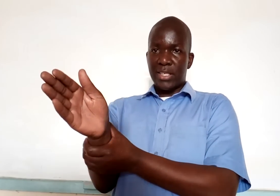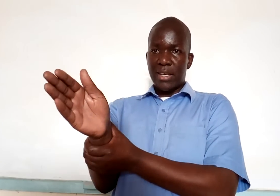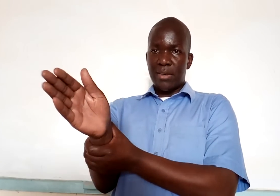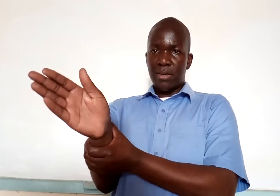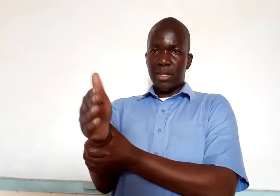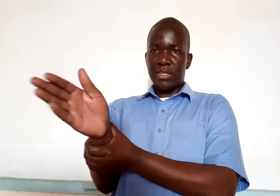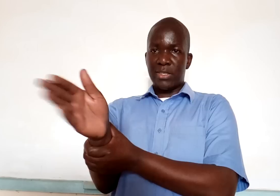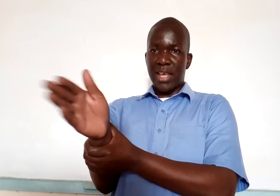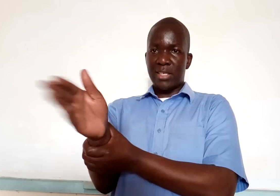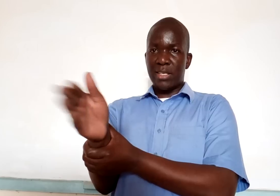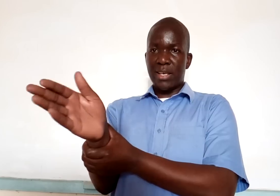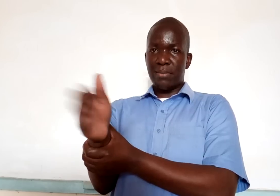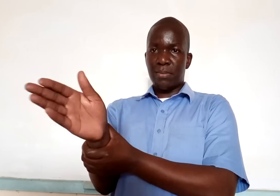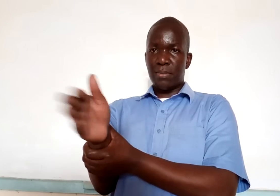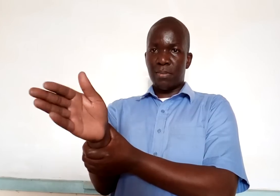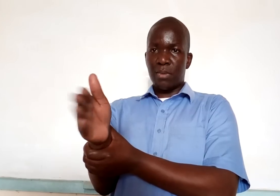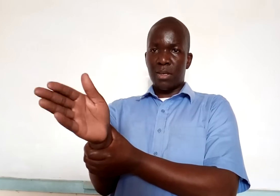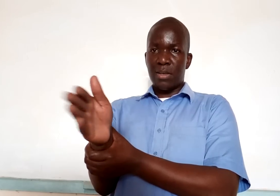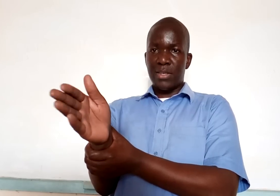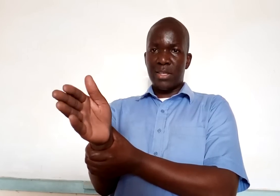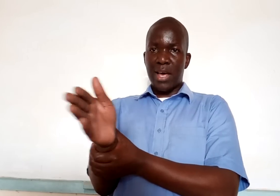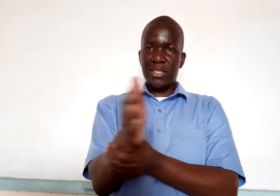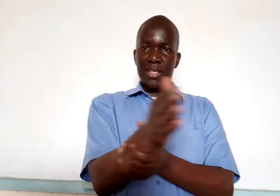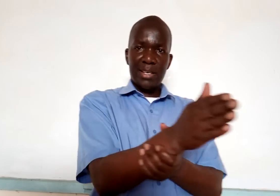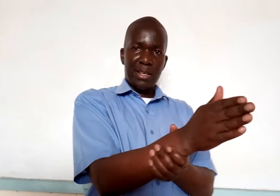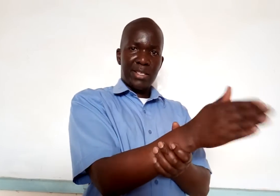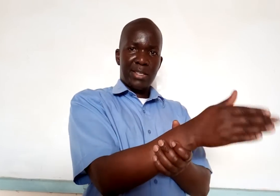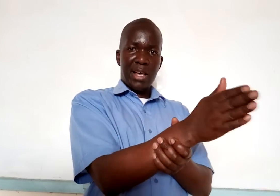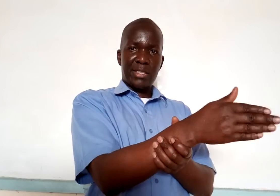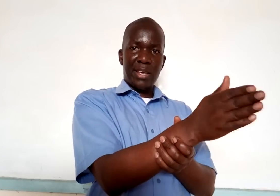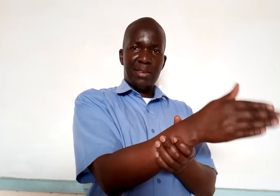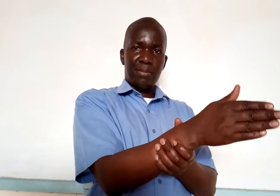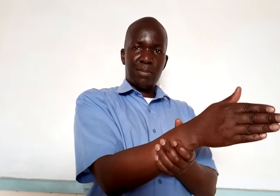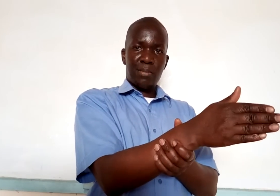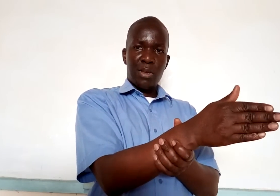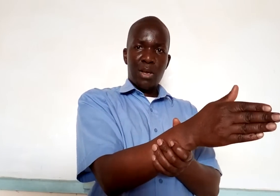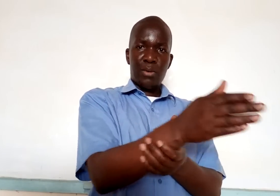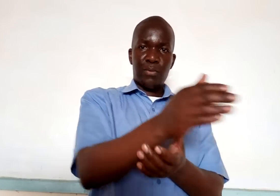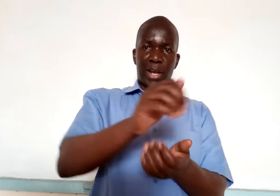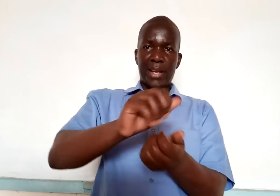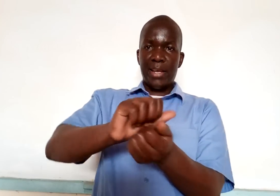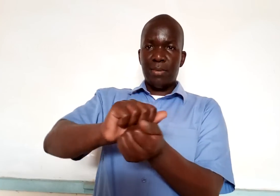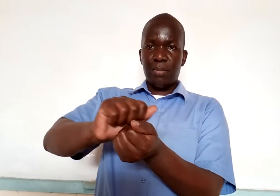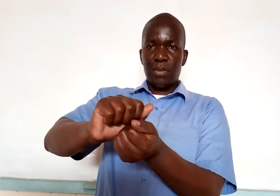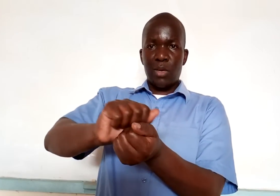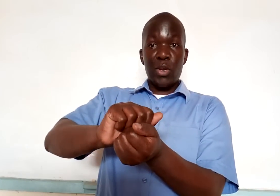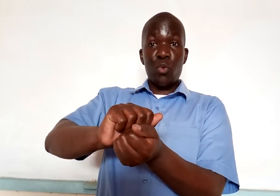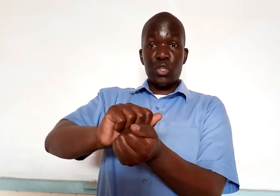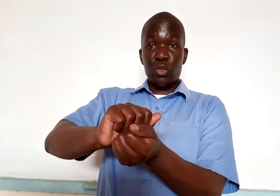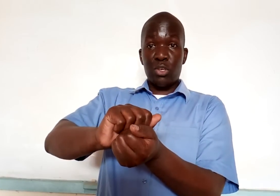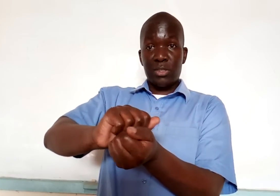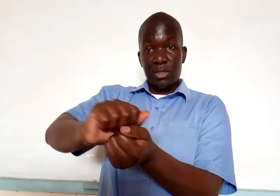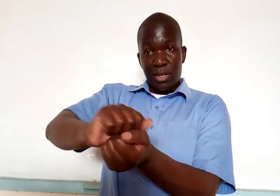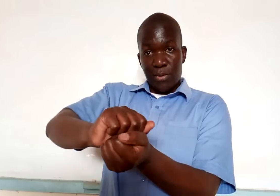Thursday, this is Thursday, this is Thursday, this is Thursday. Friday, the way you wash clothes,